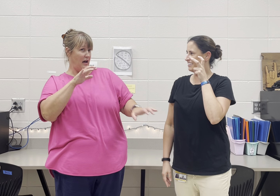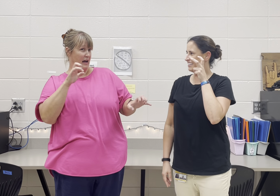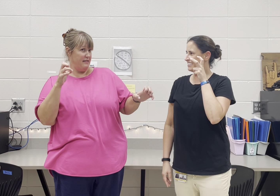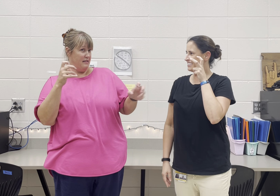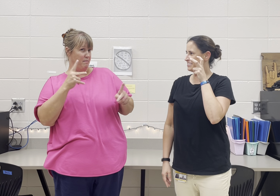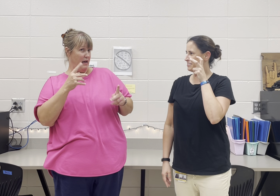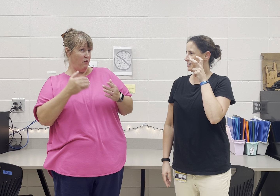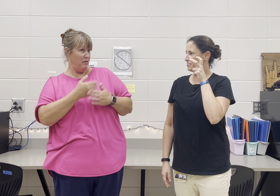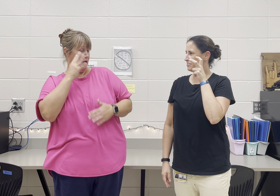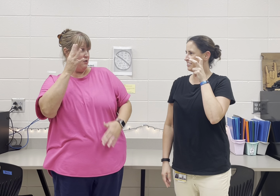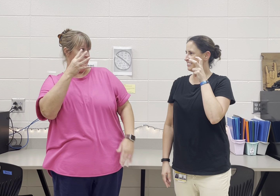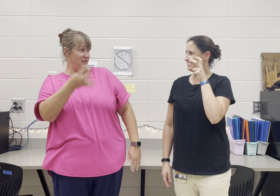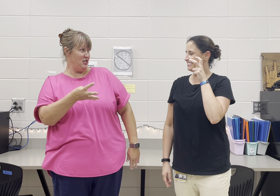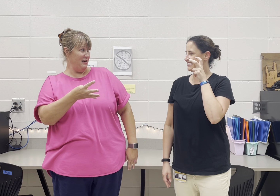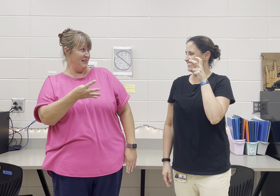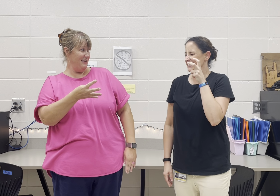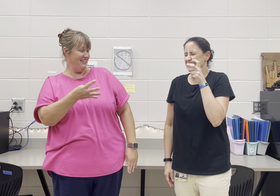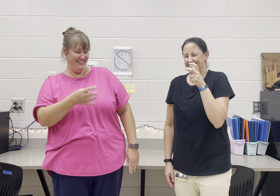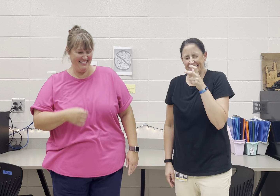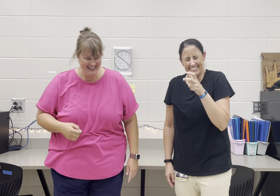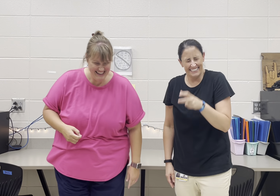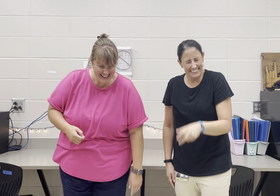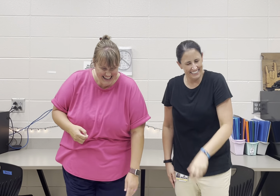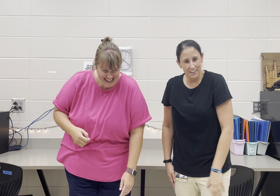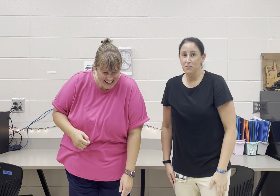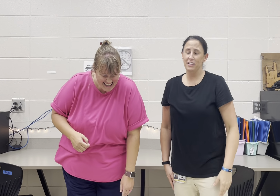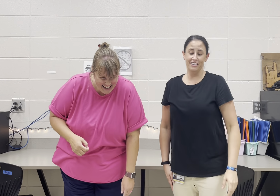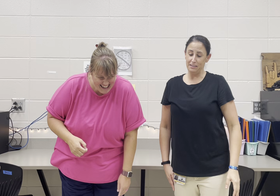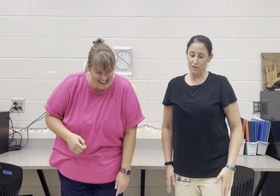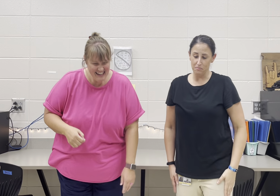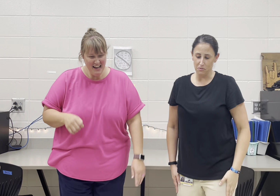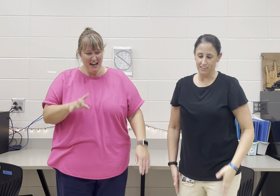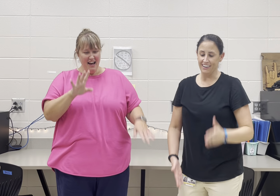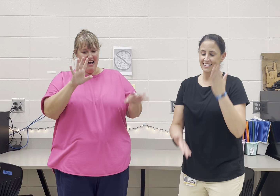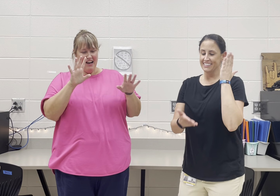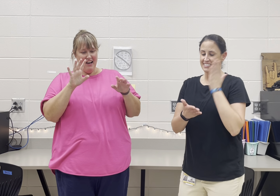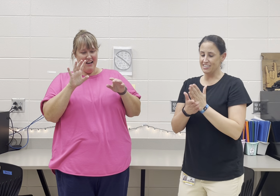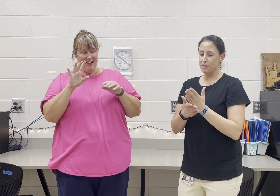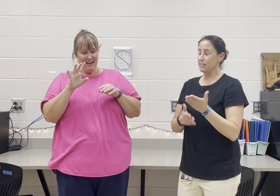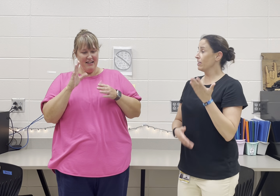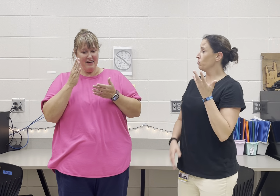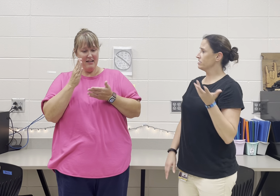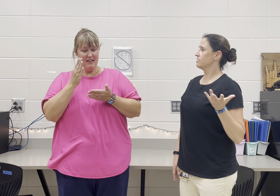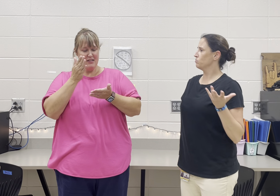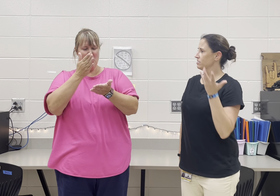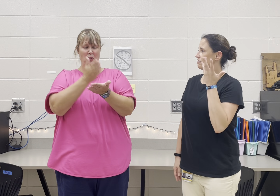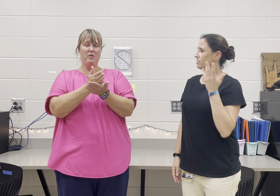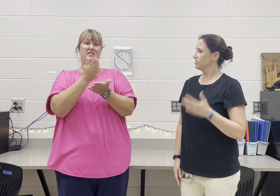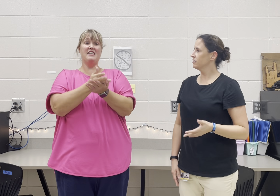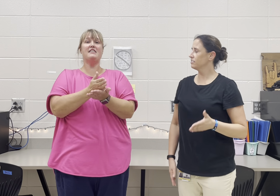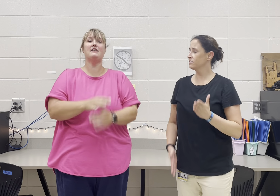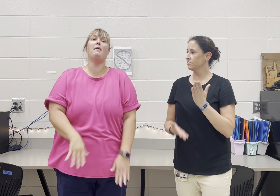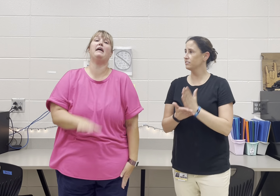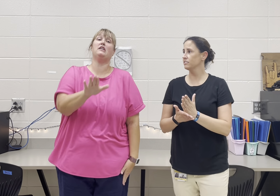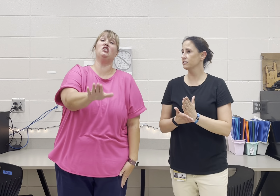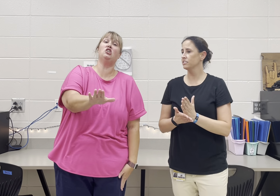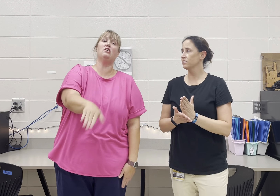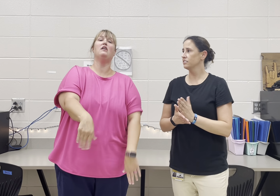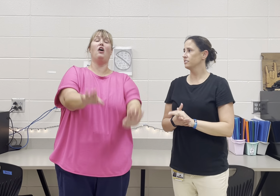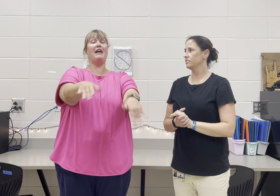Ice is back with a brand new invention. We could keep going, but we're not. Stop, and then what? So this is stop like, oh, or I need